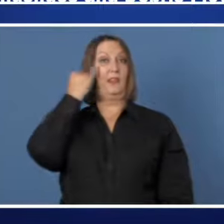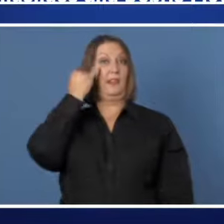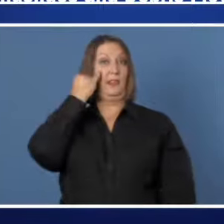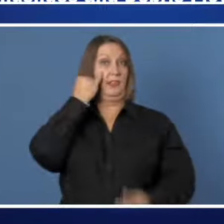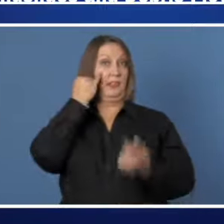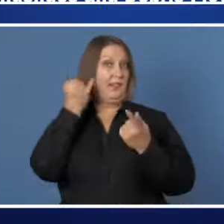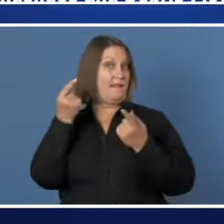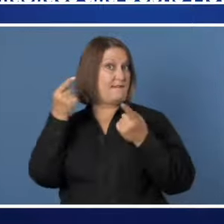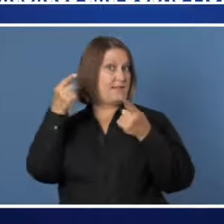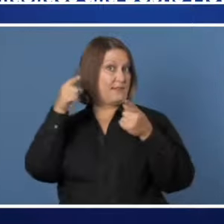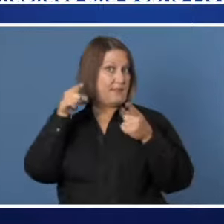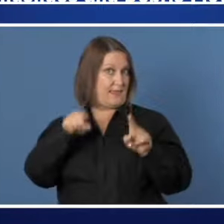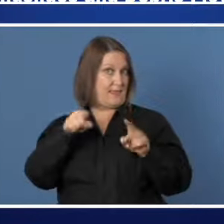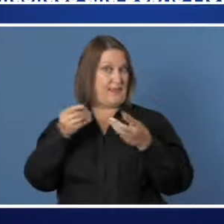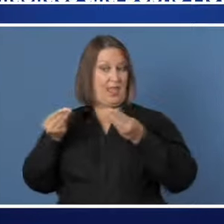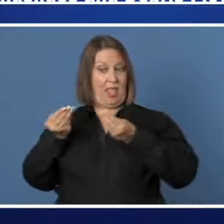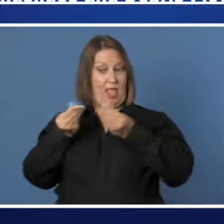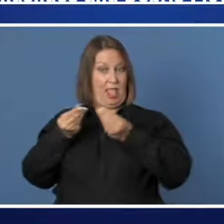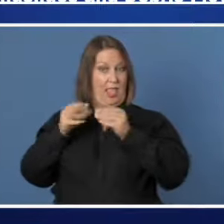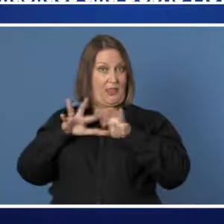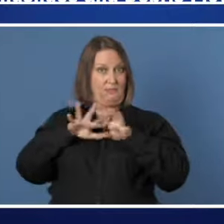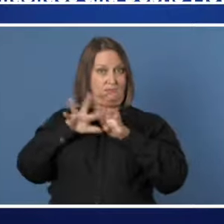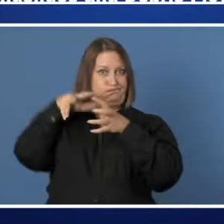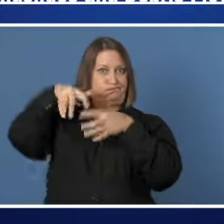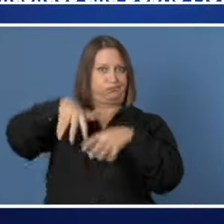During a landslide or debris flow.